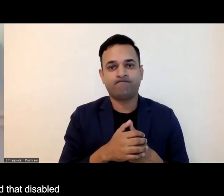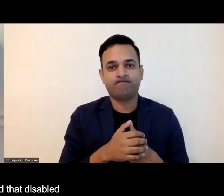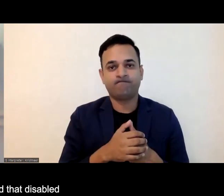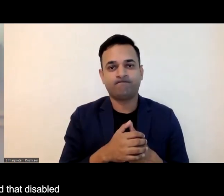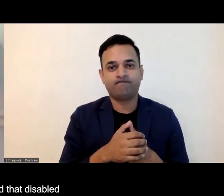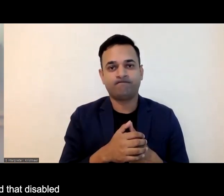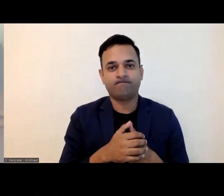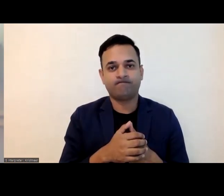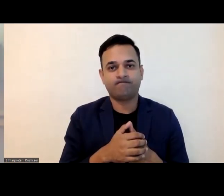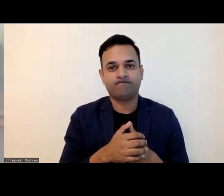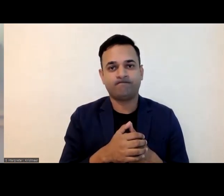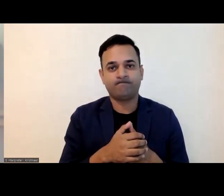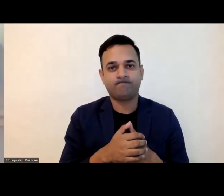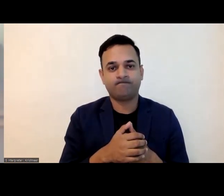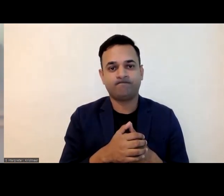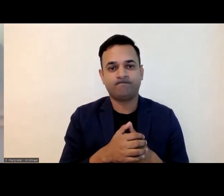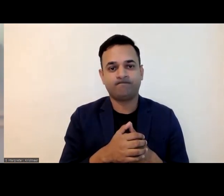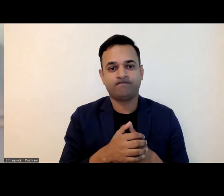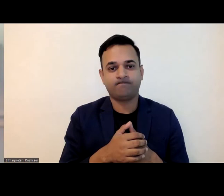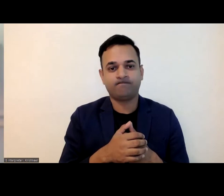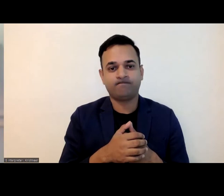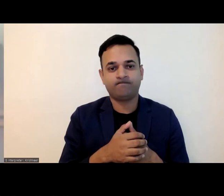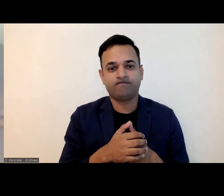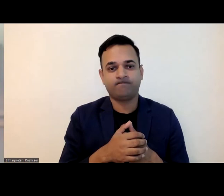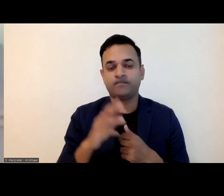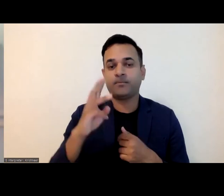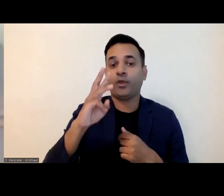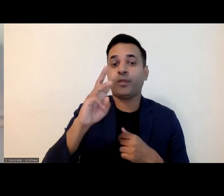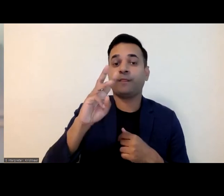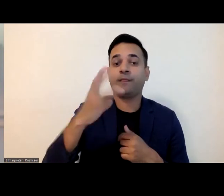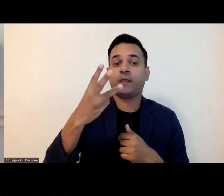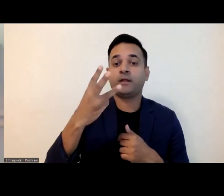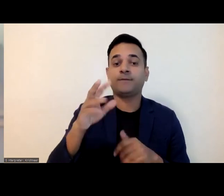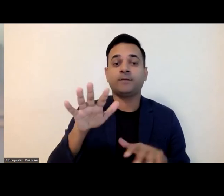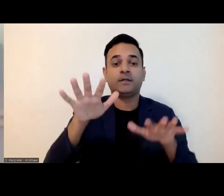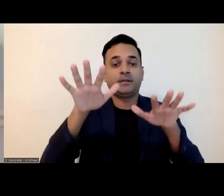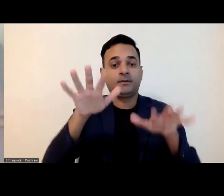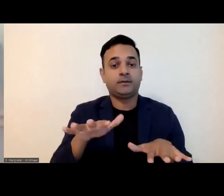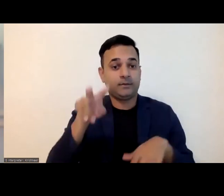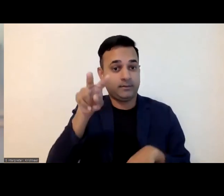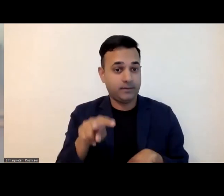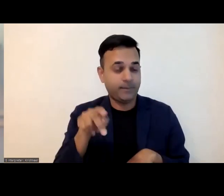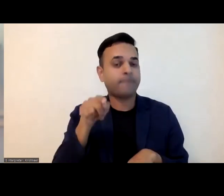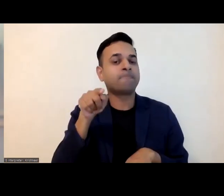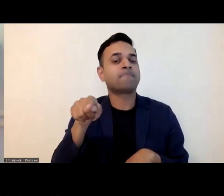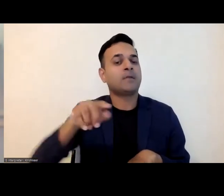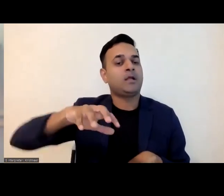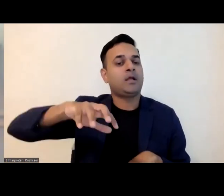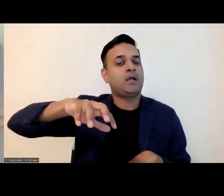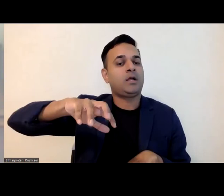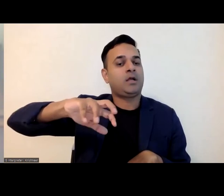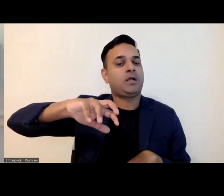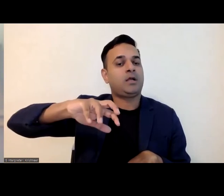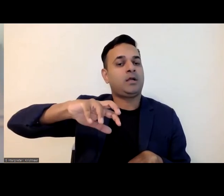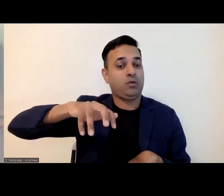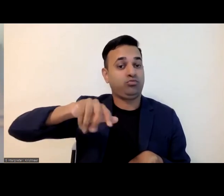with them. December 3rd. You know what? My birthday was on December 3rd. December 3rd is a World